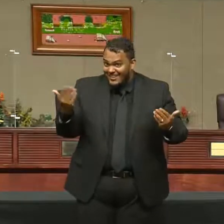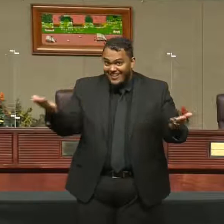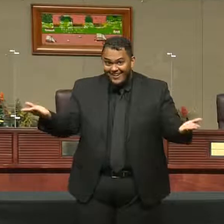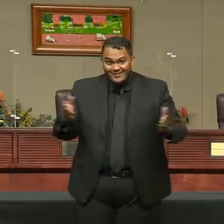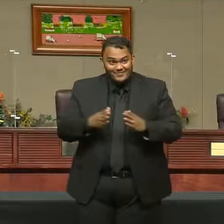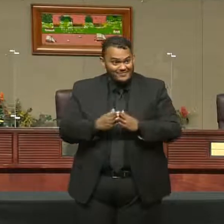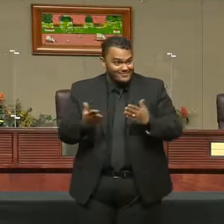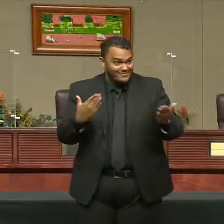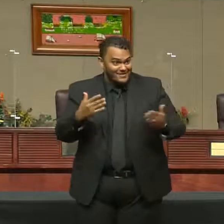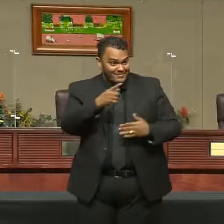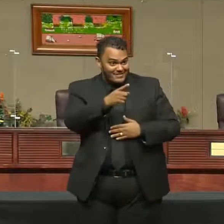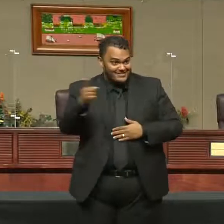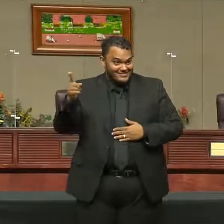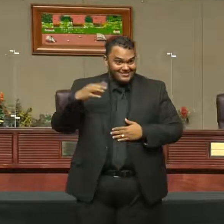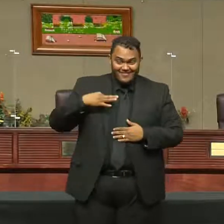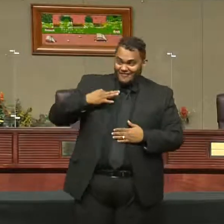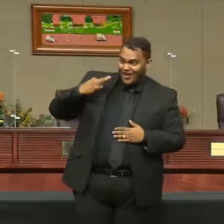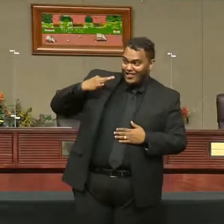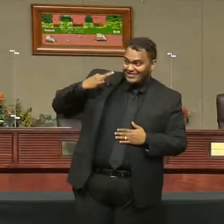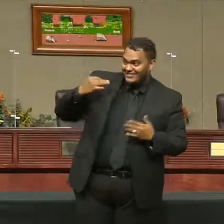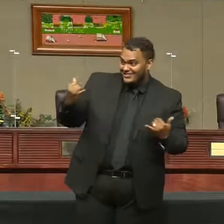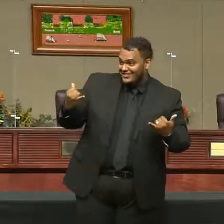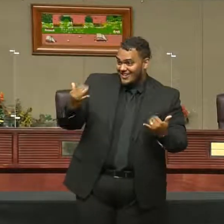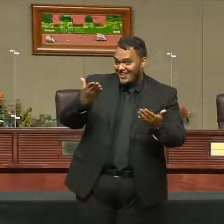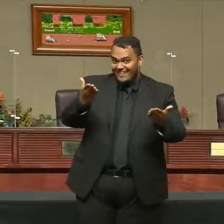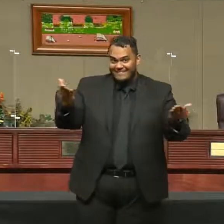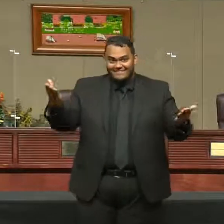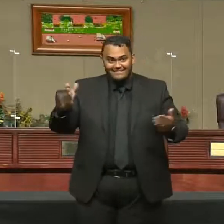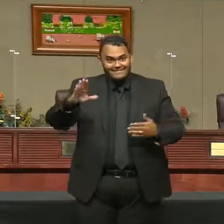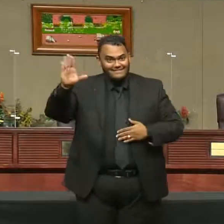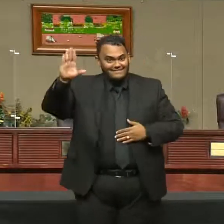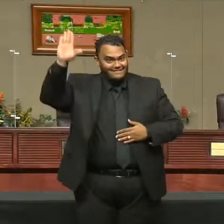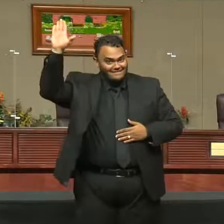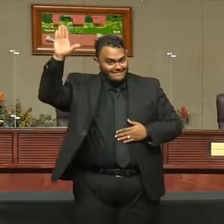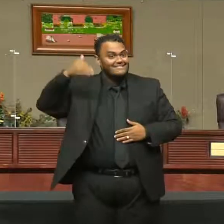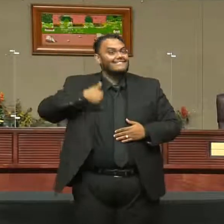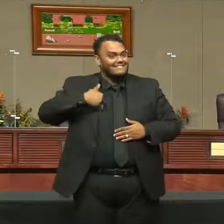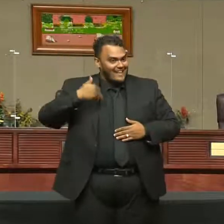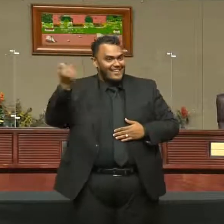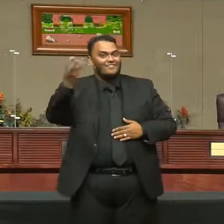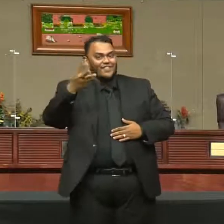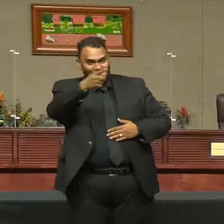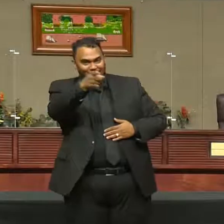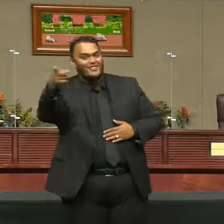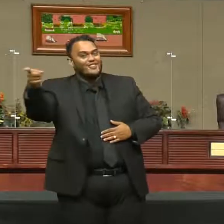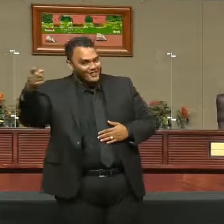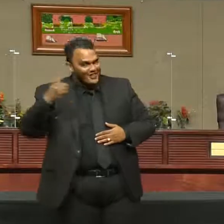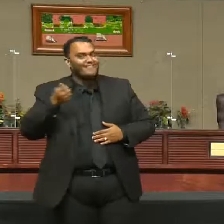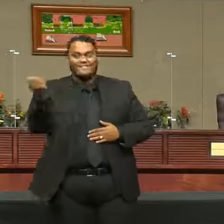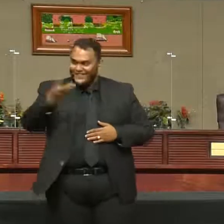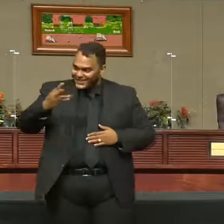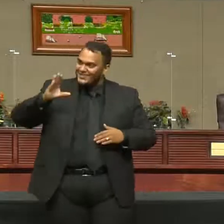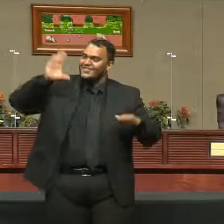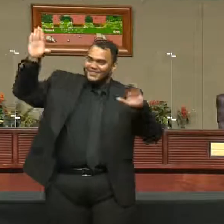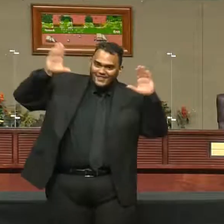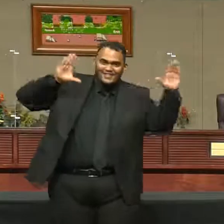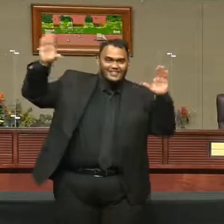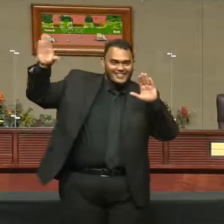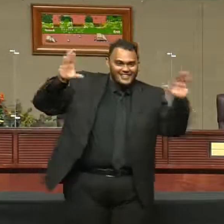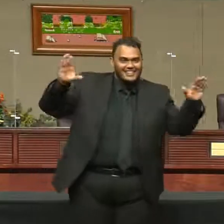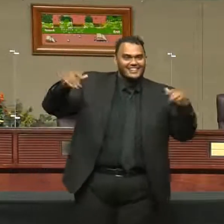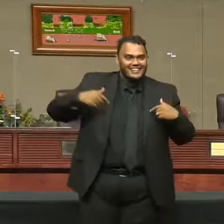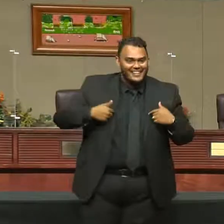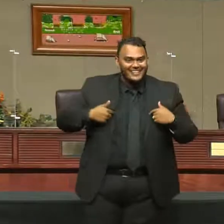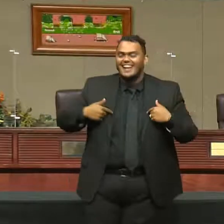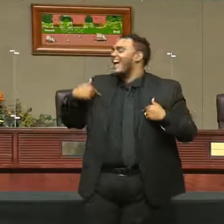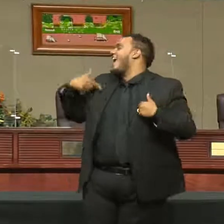get one of them to volunteer today. Any volunteers back there? We got some. Some of them I know